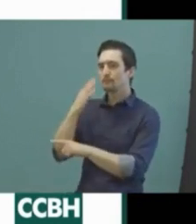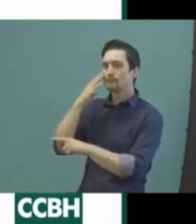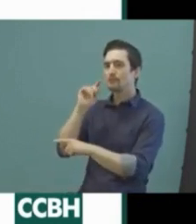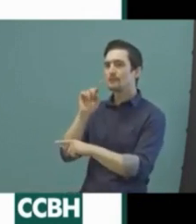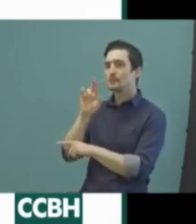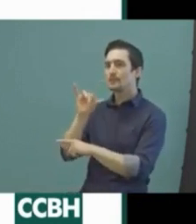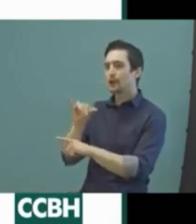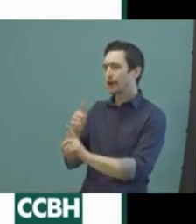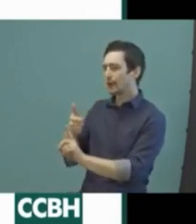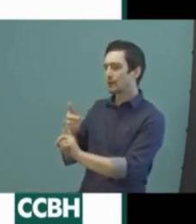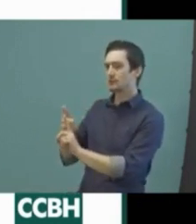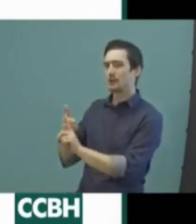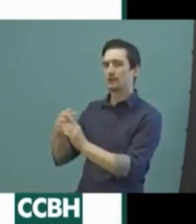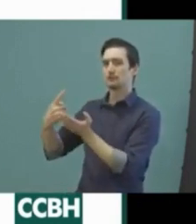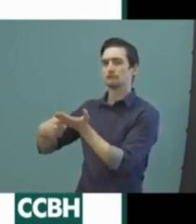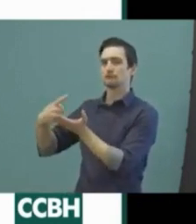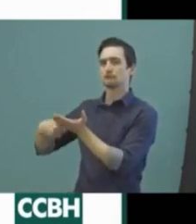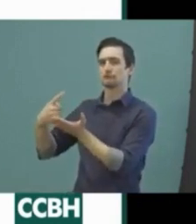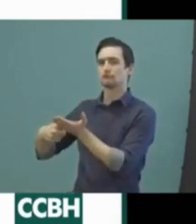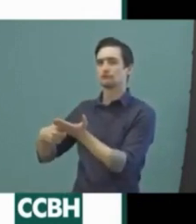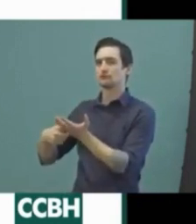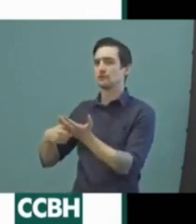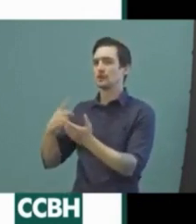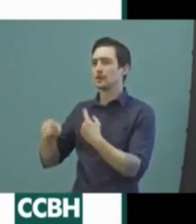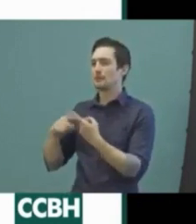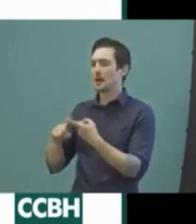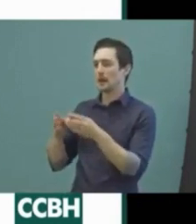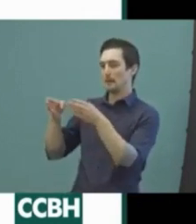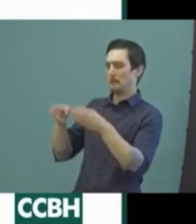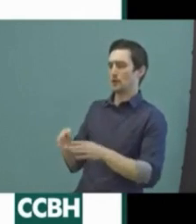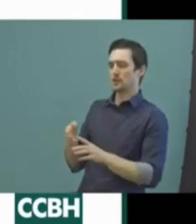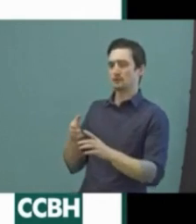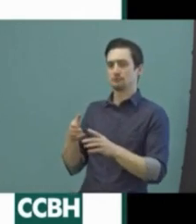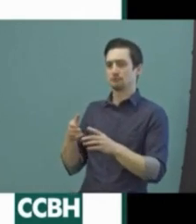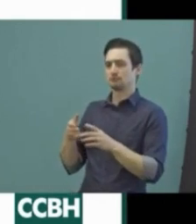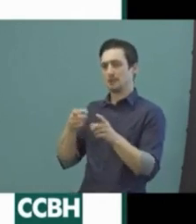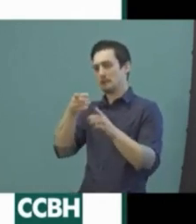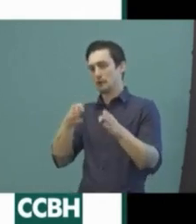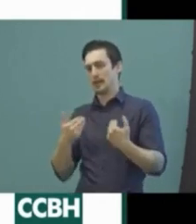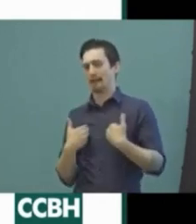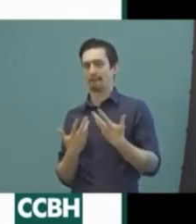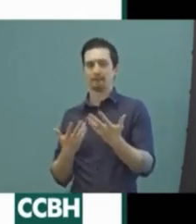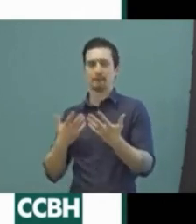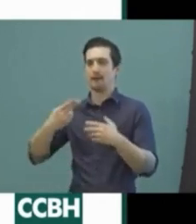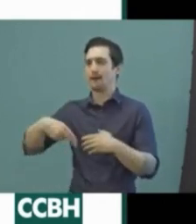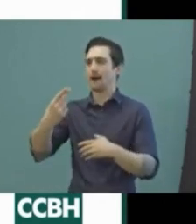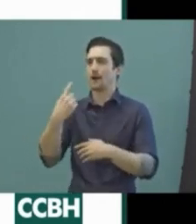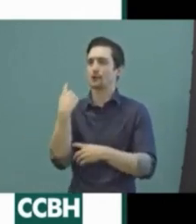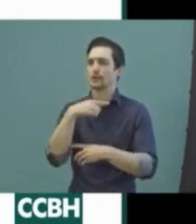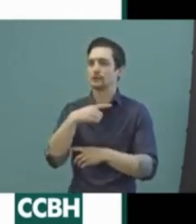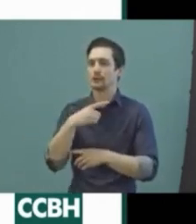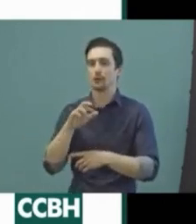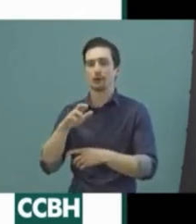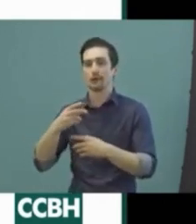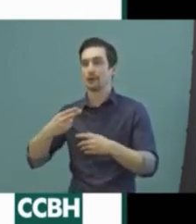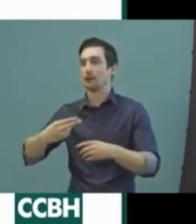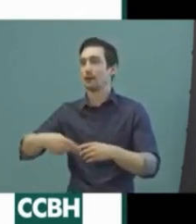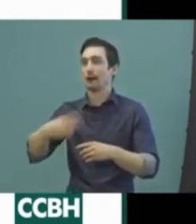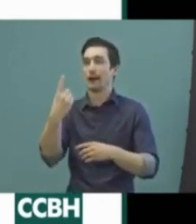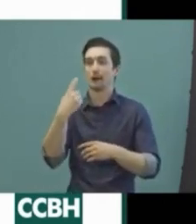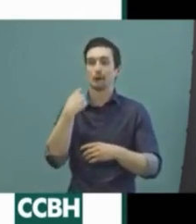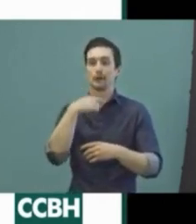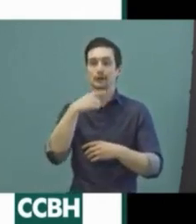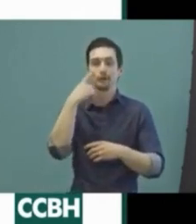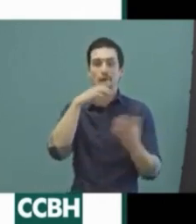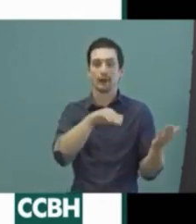about earlier in the press conference that make someone at higher risk for a complication or higher risk to die from this